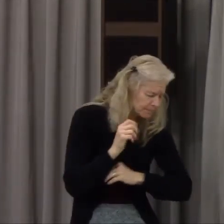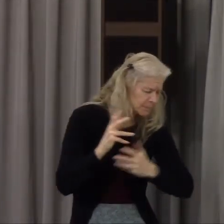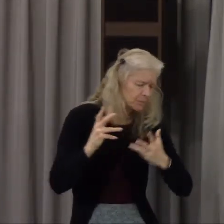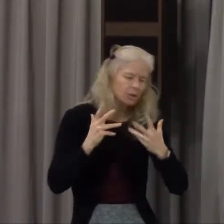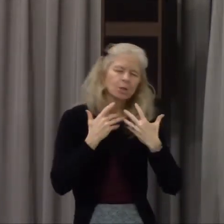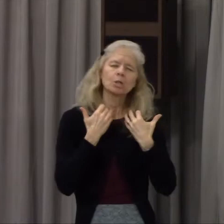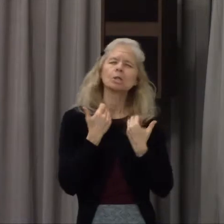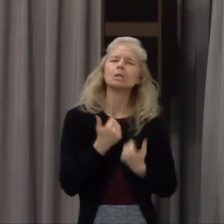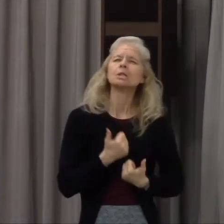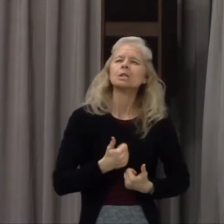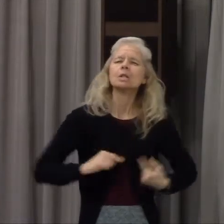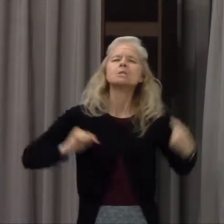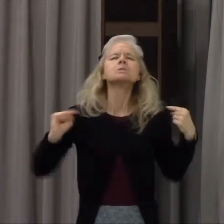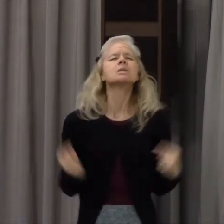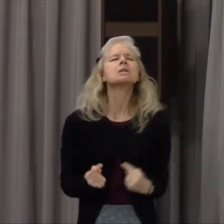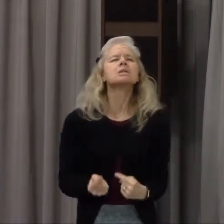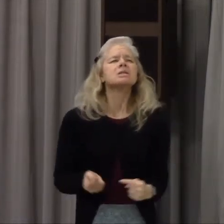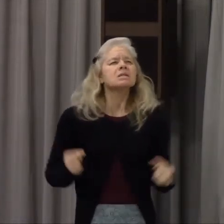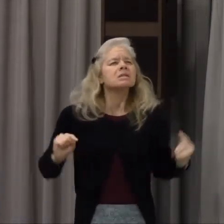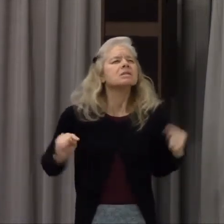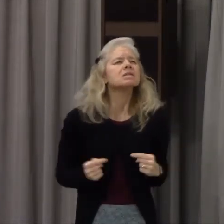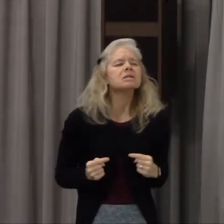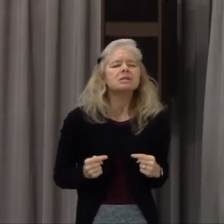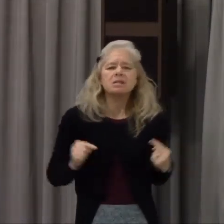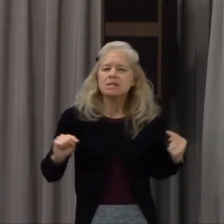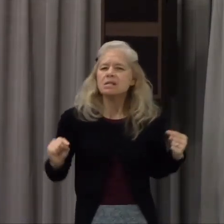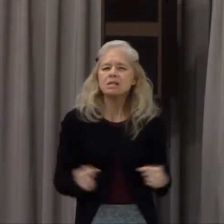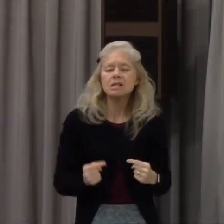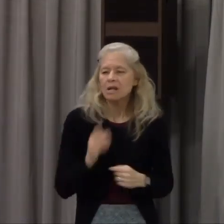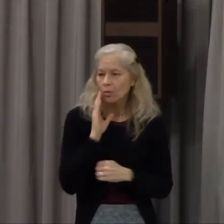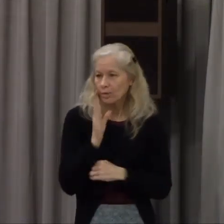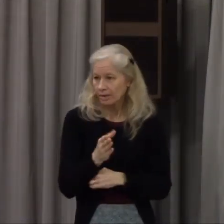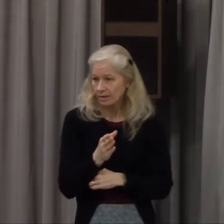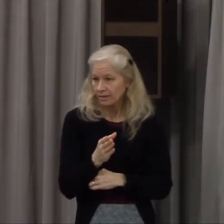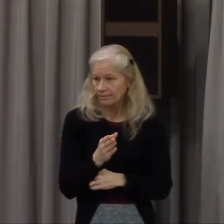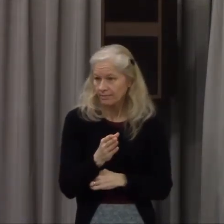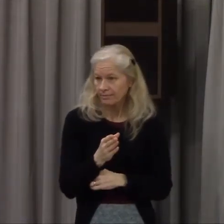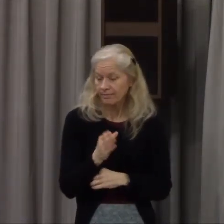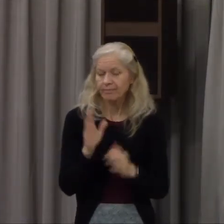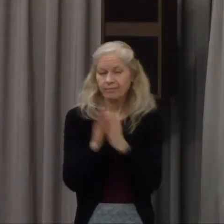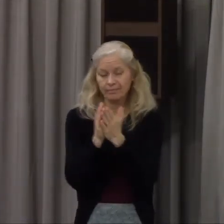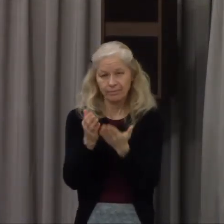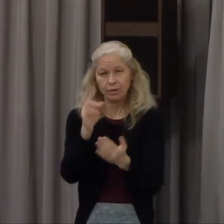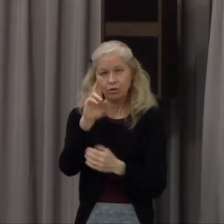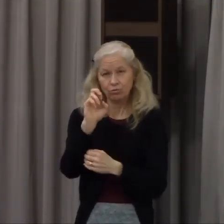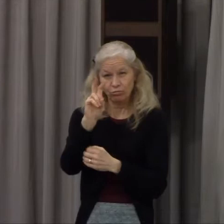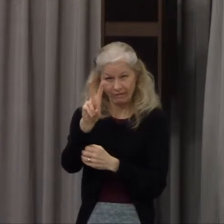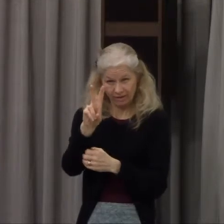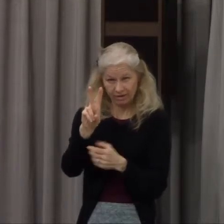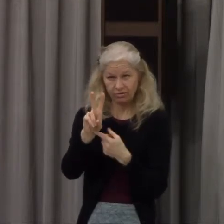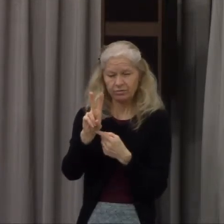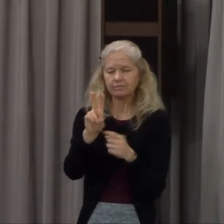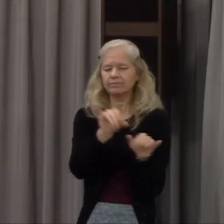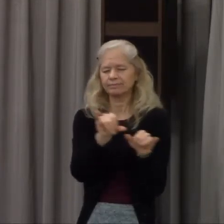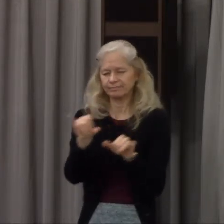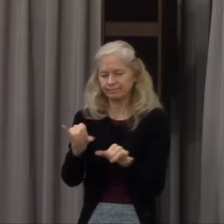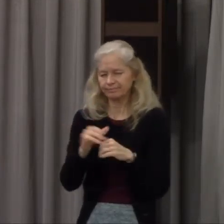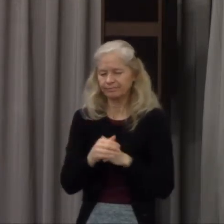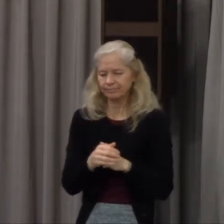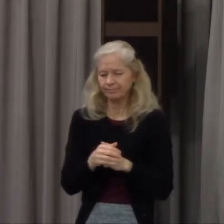In Revelation 20, verse 10, the false prophet and the beast had been thrown into this lake of fire the Bible talks